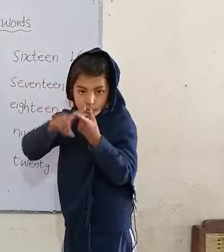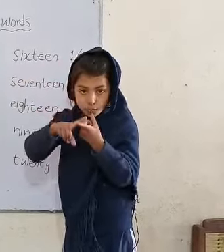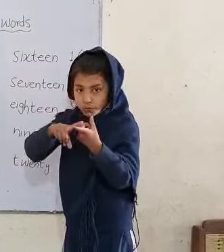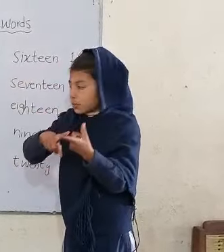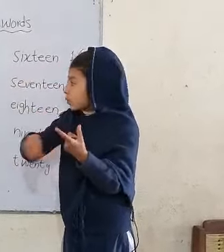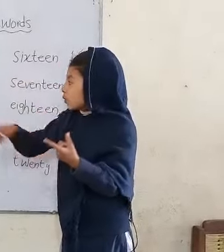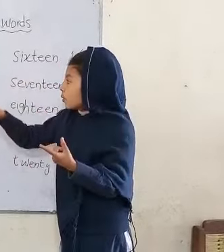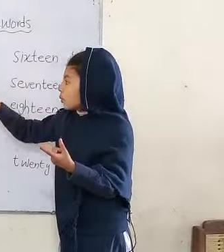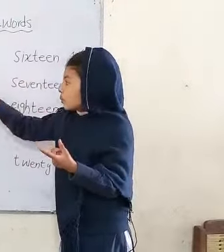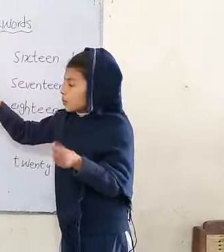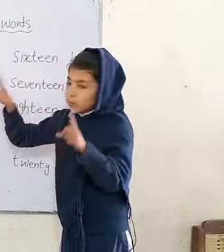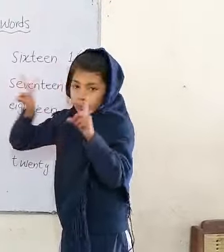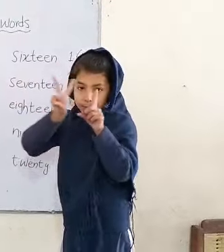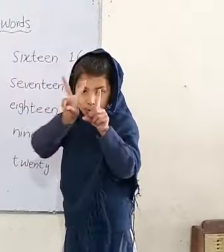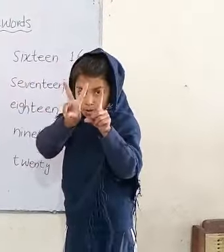E 12.